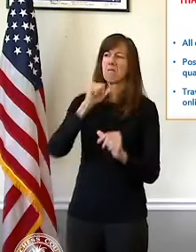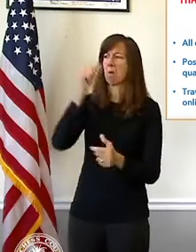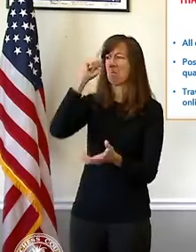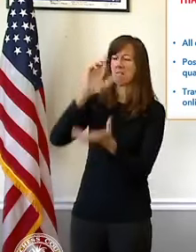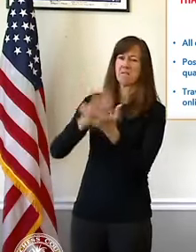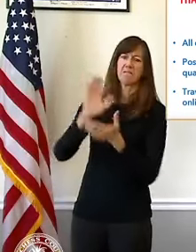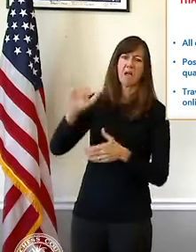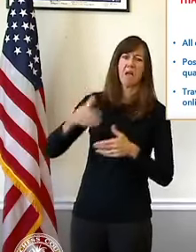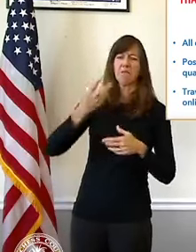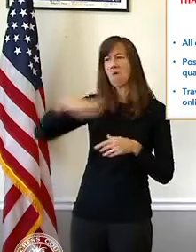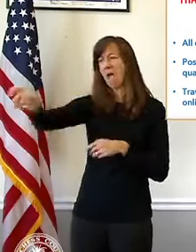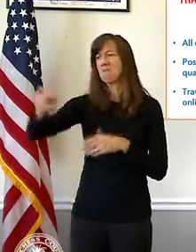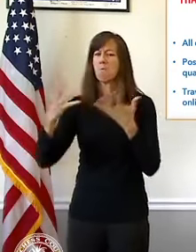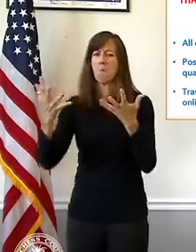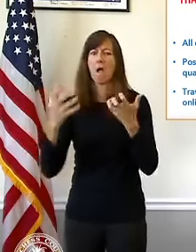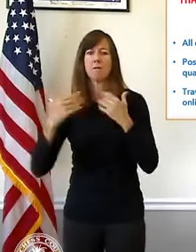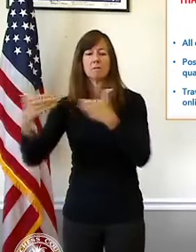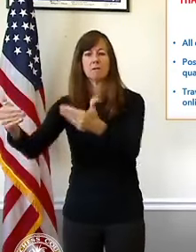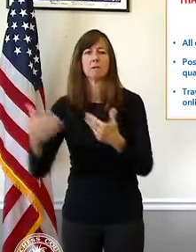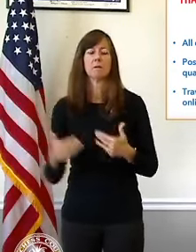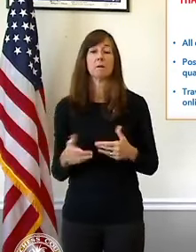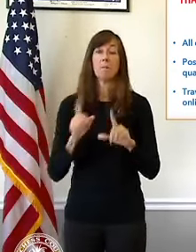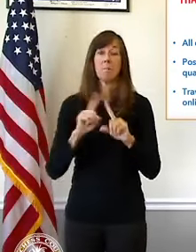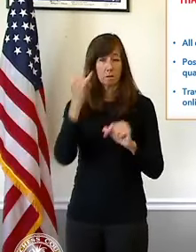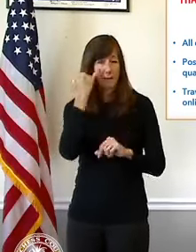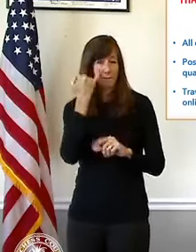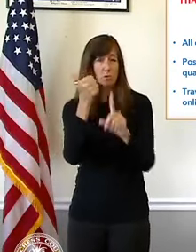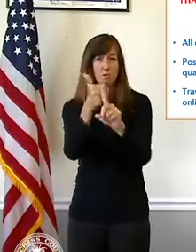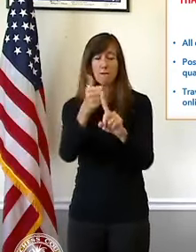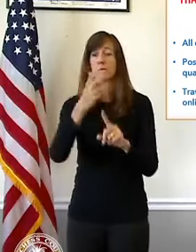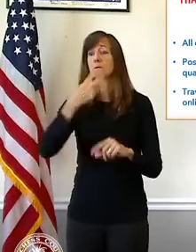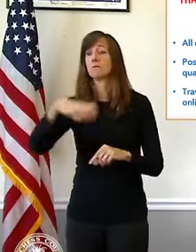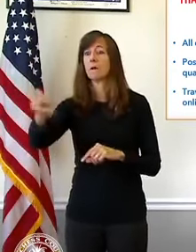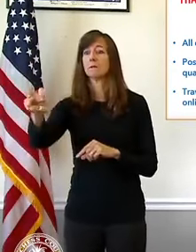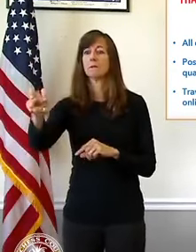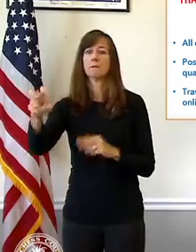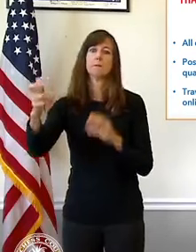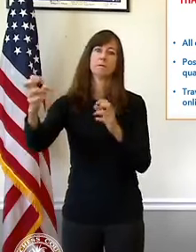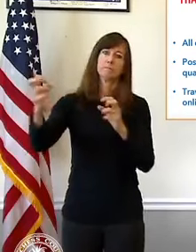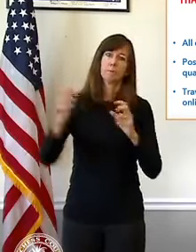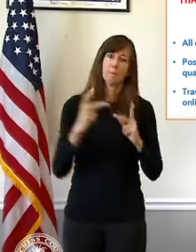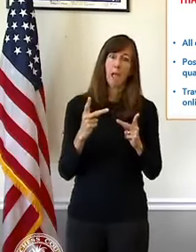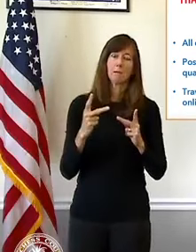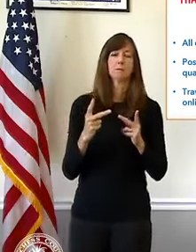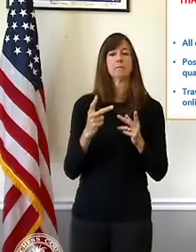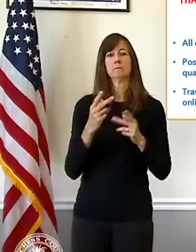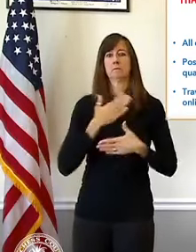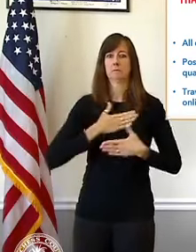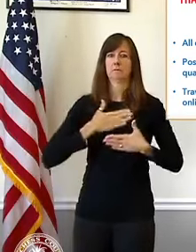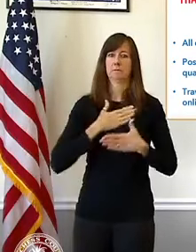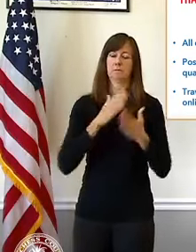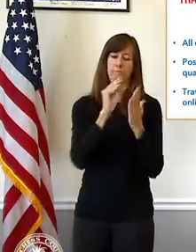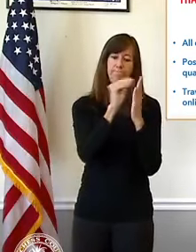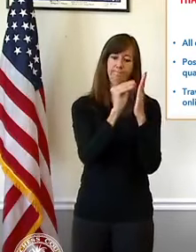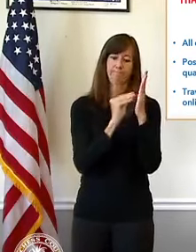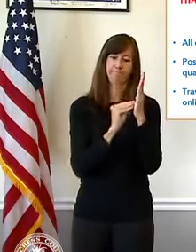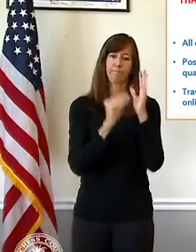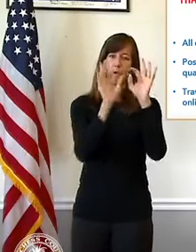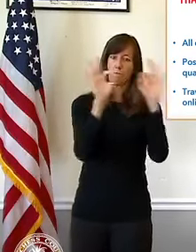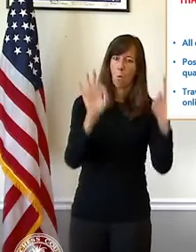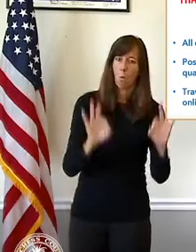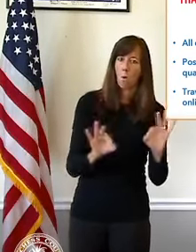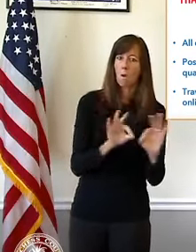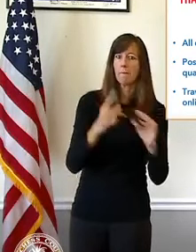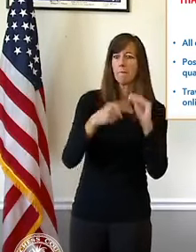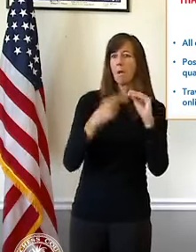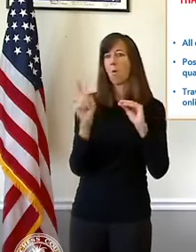with an expectation that if you travel to those locations for any period of time, when you come back to complete this travel advisory form, failure to do so